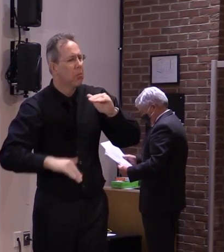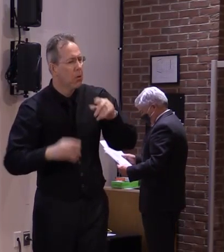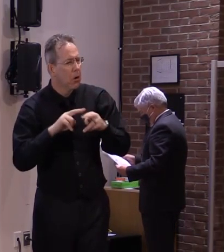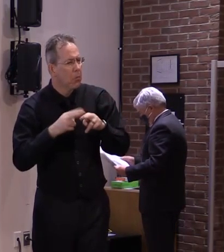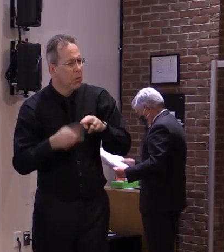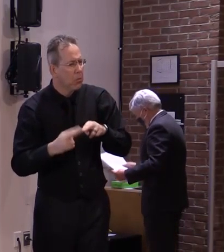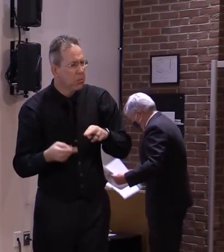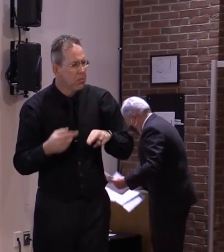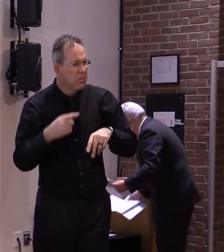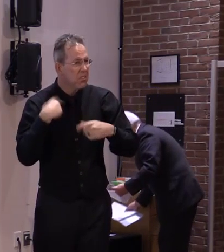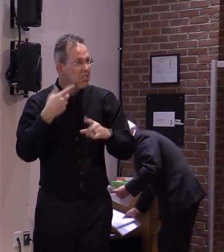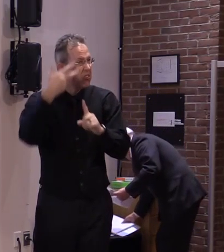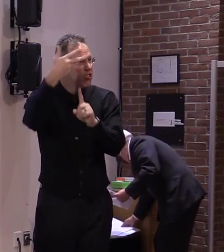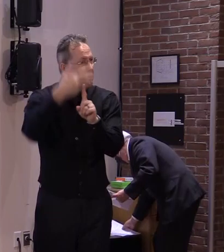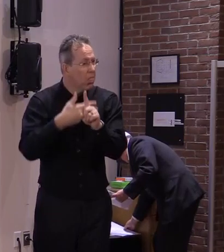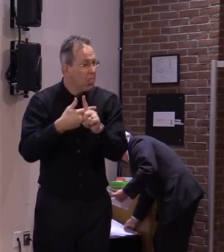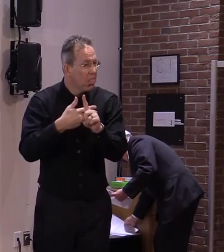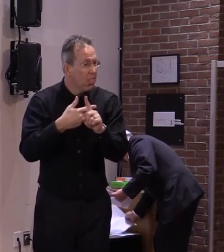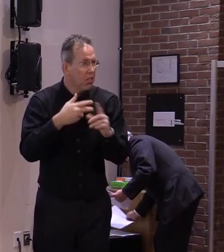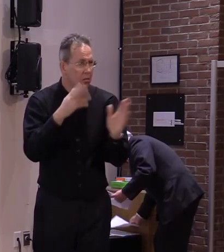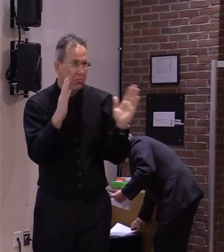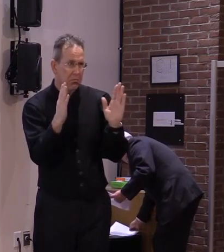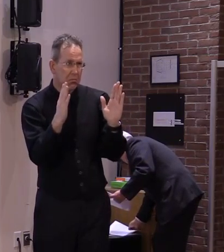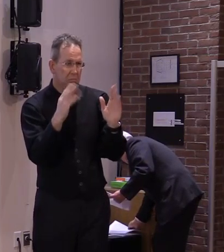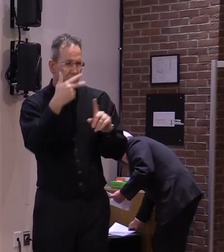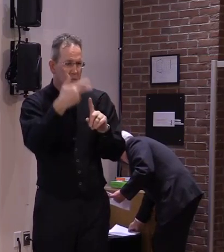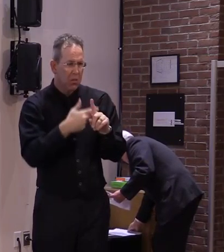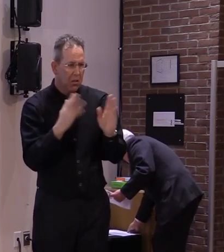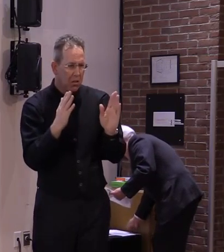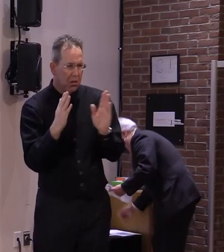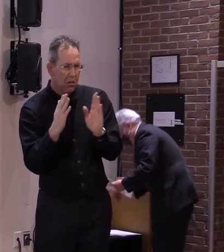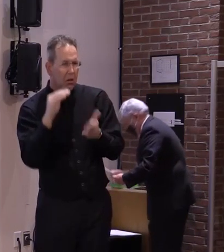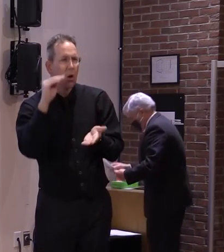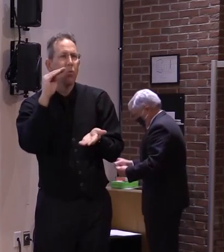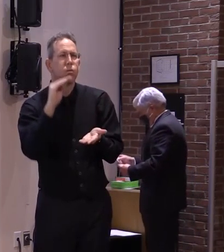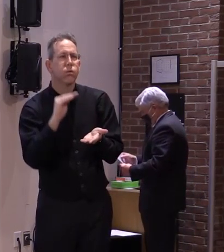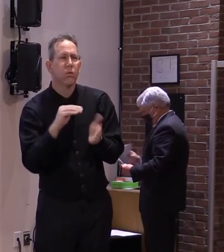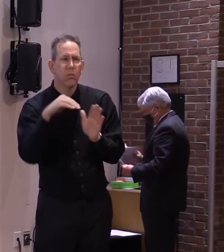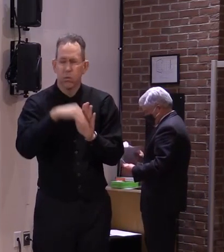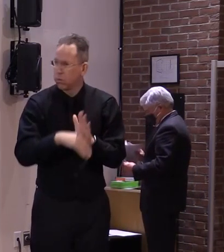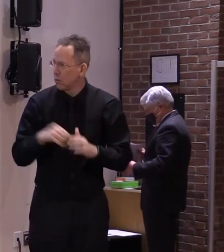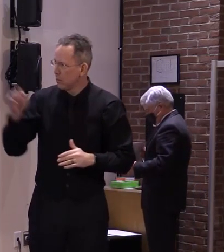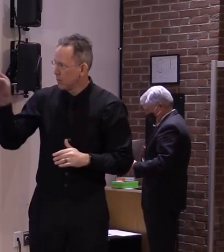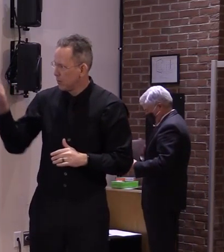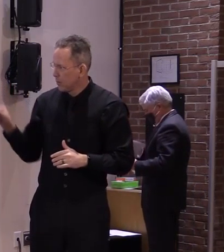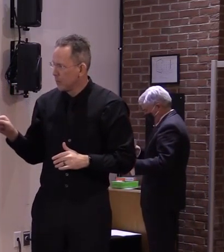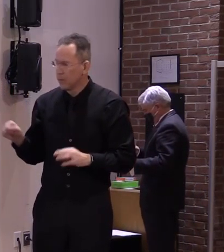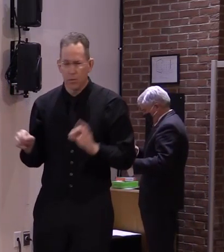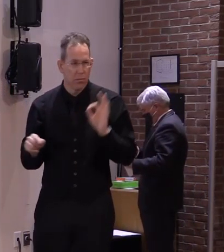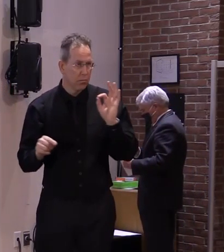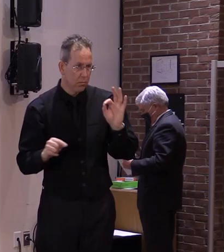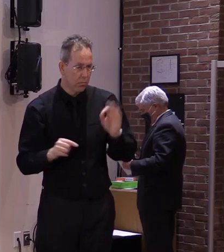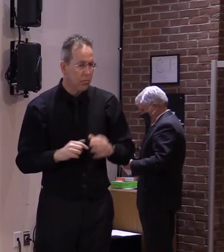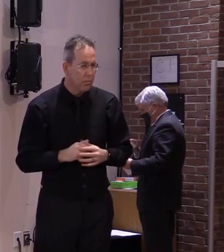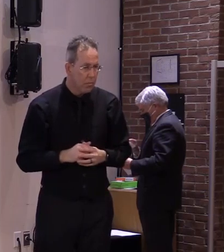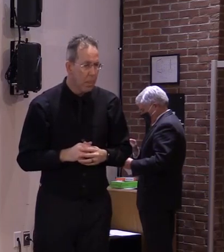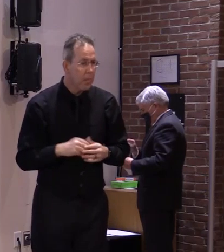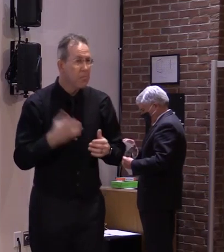peak to early January. However, it is only taking us 32 days to climb down from that peak, falling back